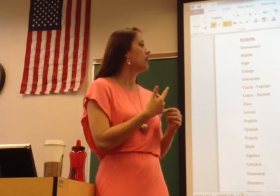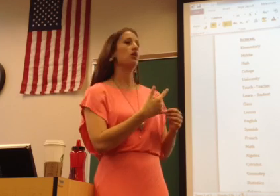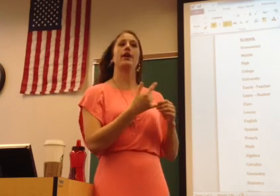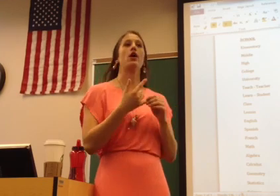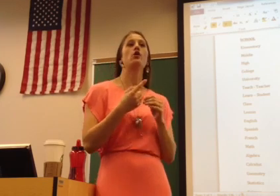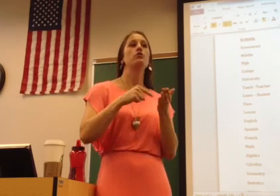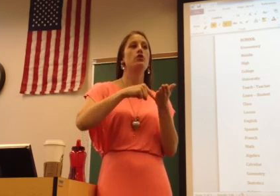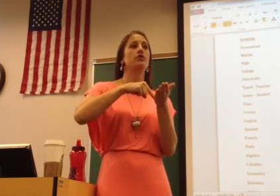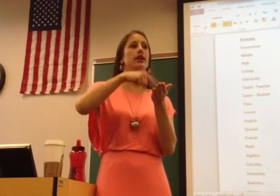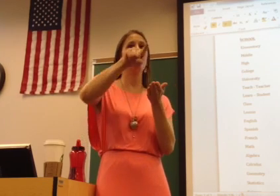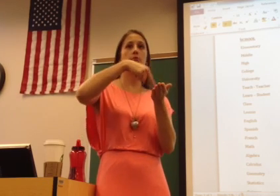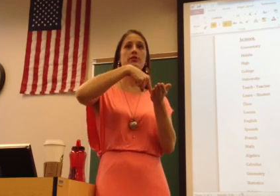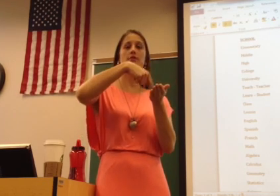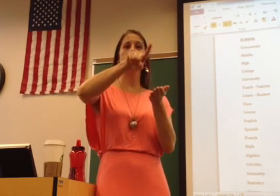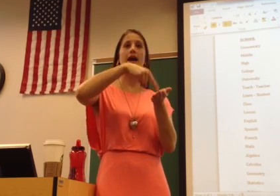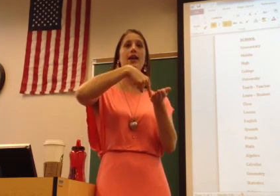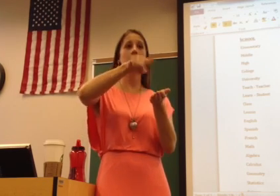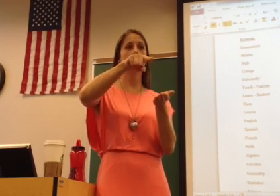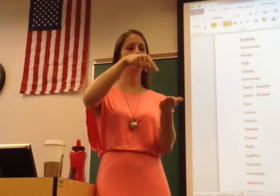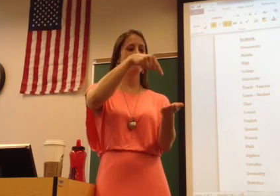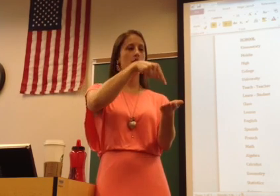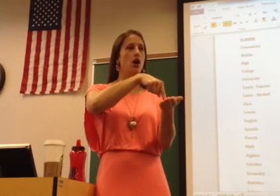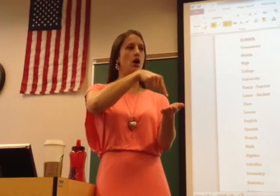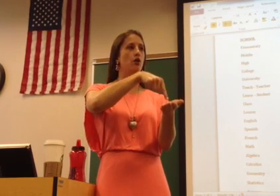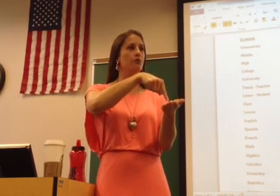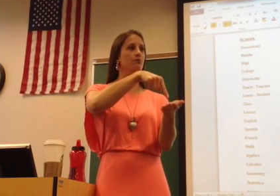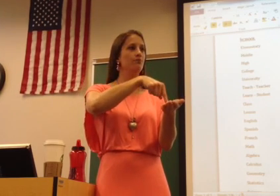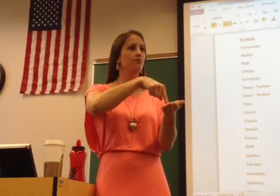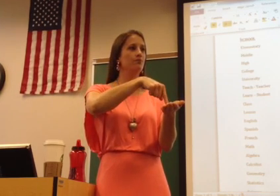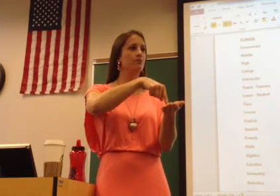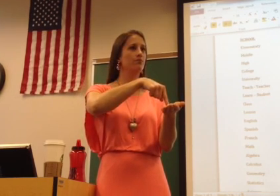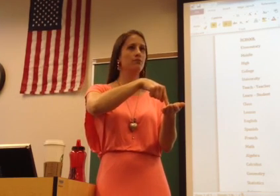Okay, O, you know the sign, remember the sign for pay? O.